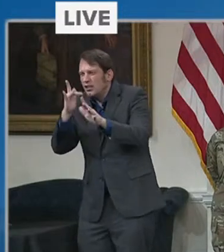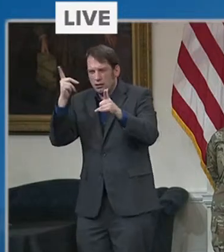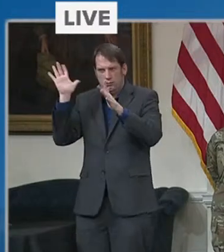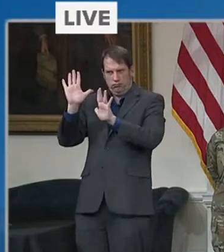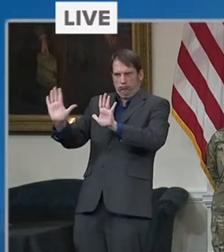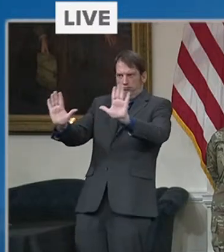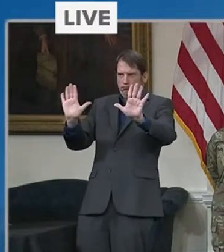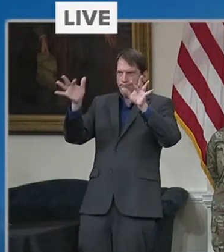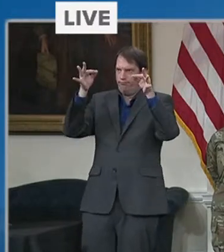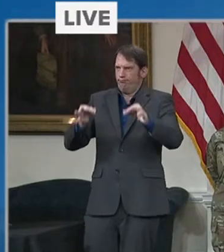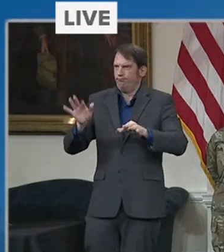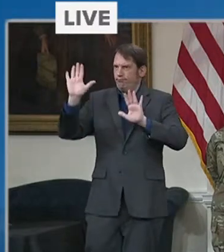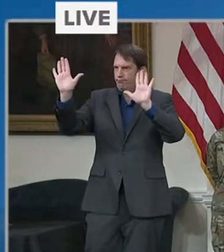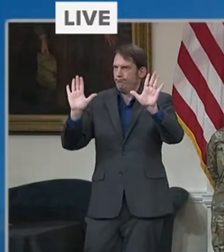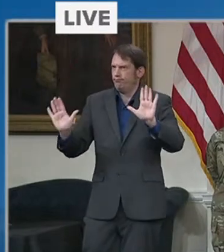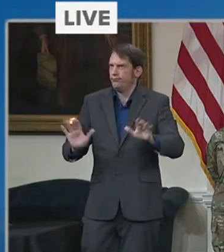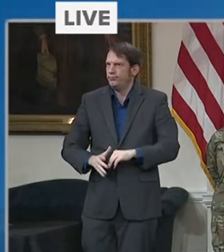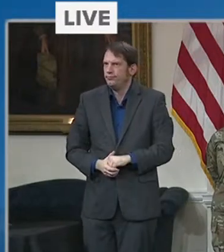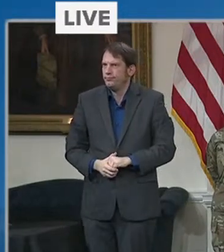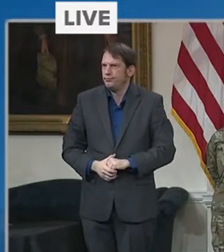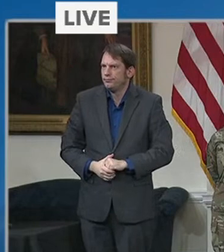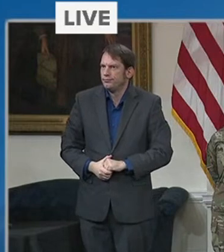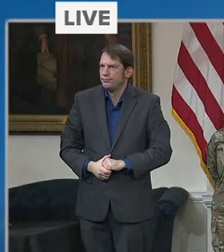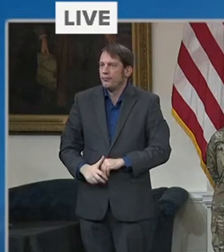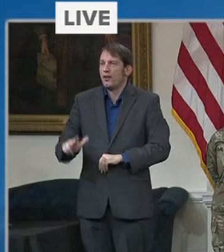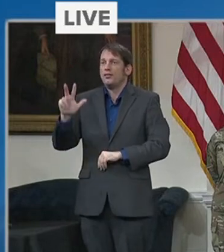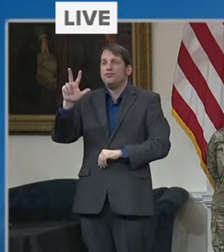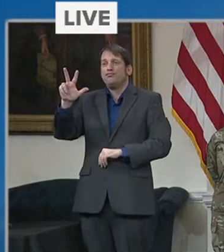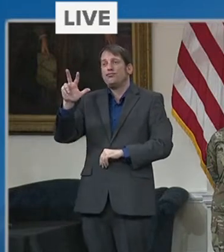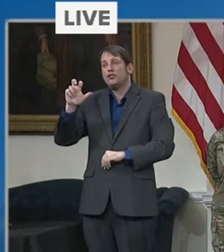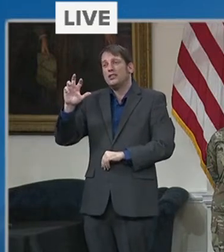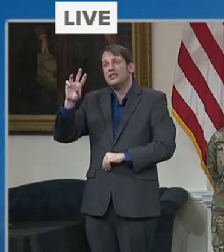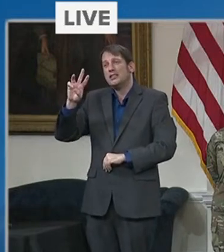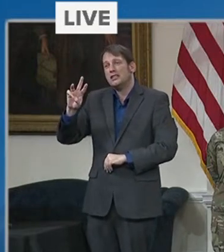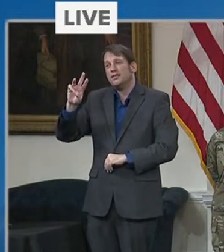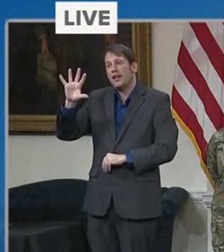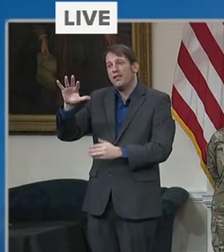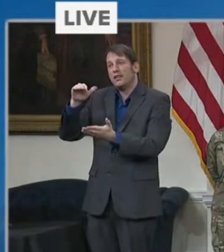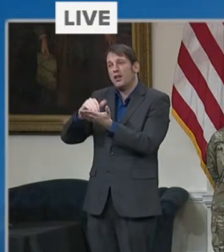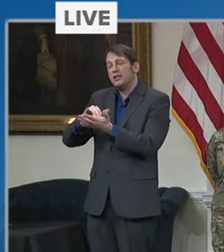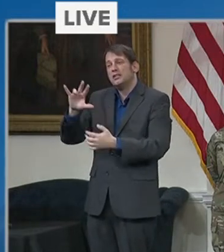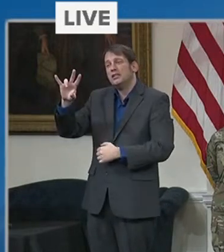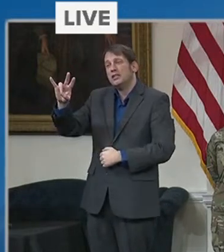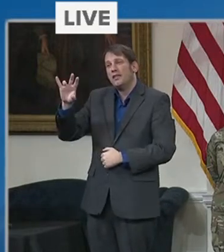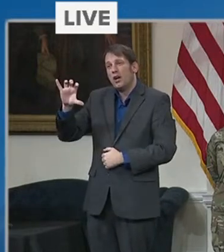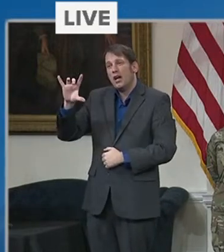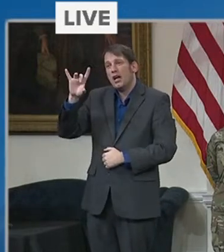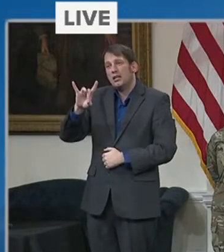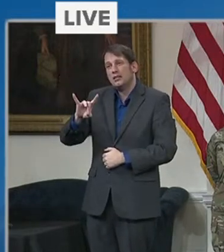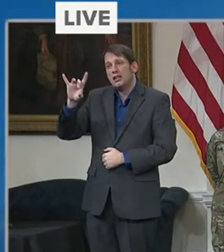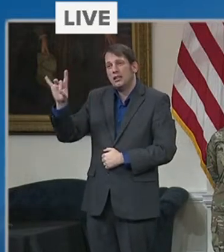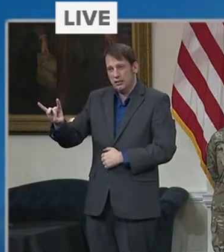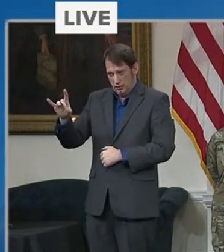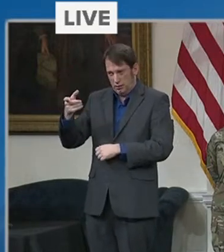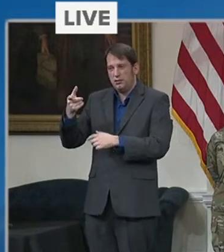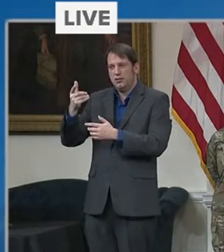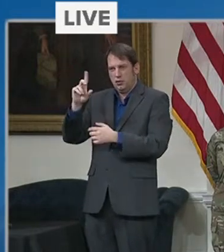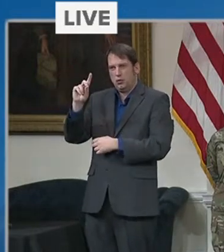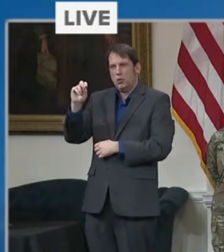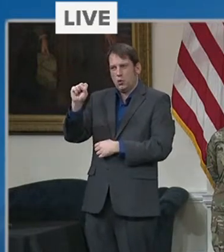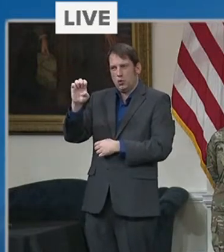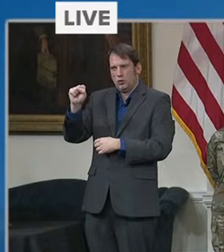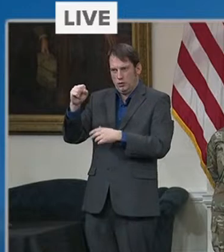365,788 doses have been deployed and delivered to Maryland's hospitals and healthcare systems. And they have now